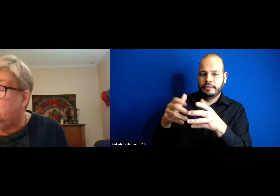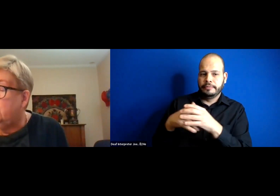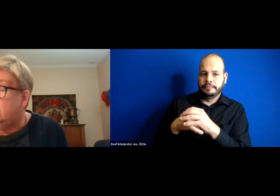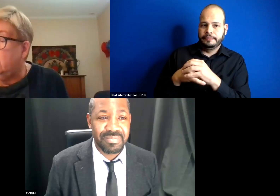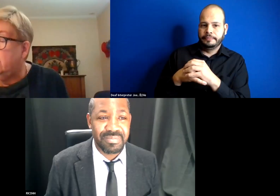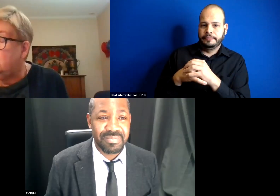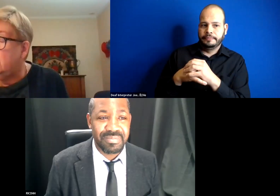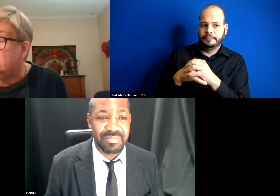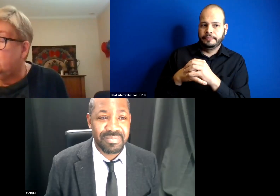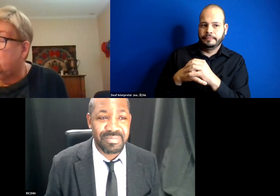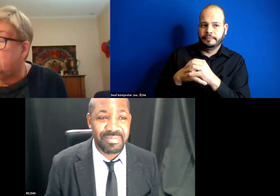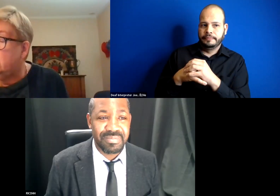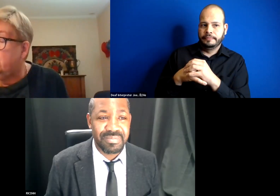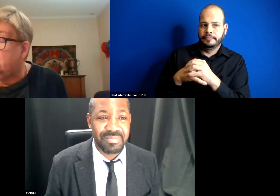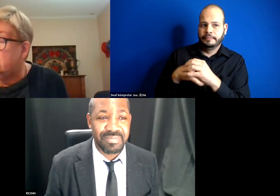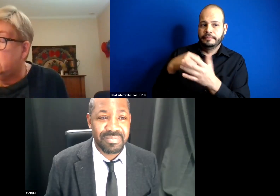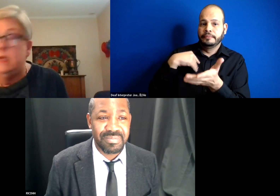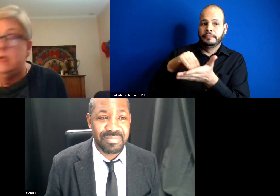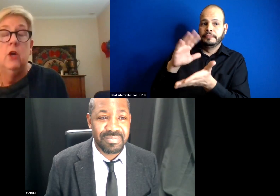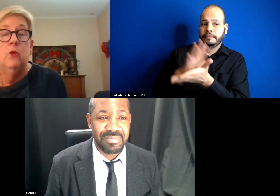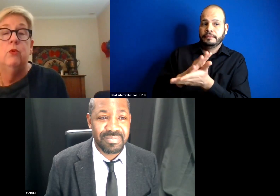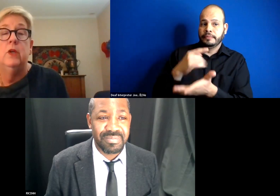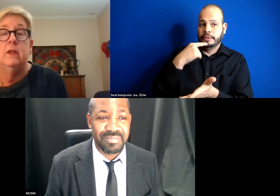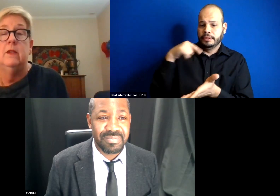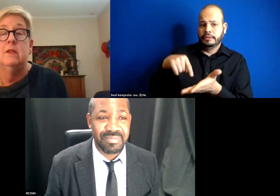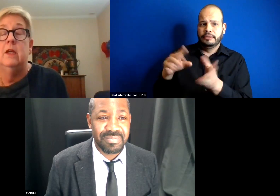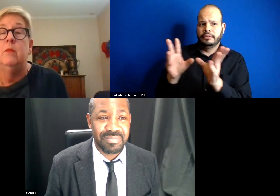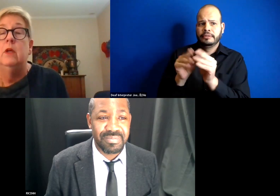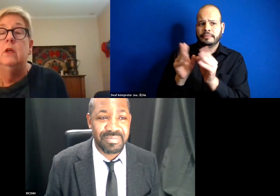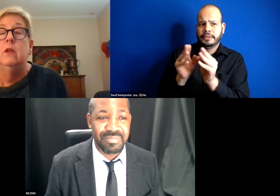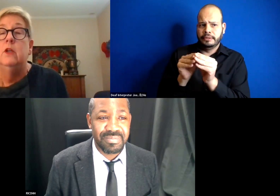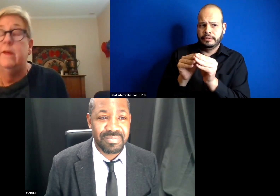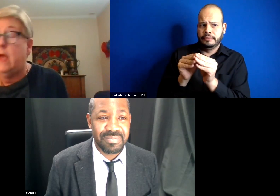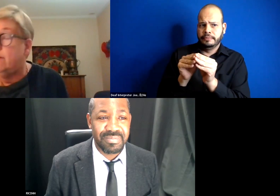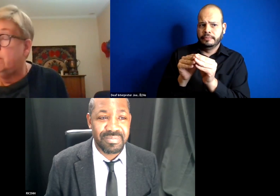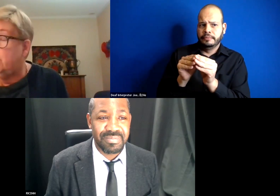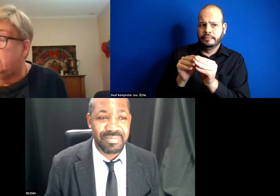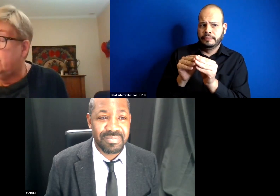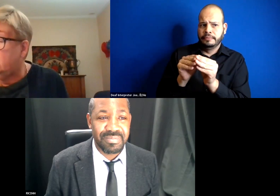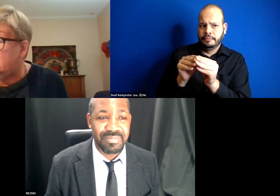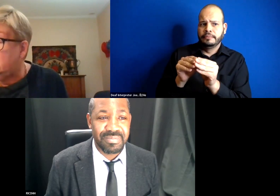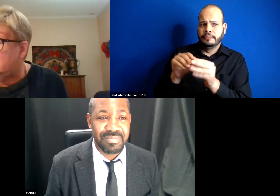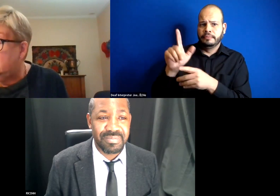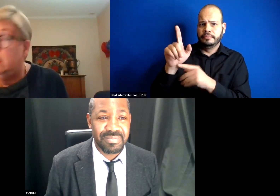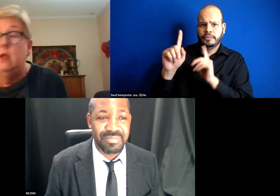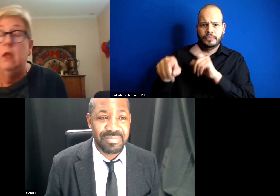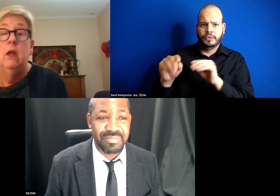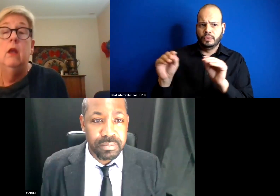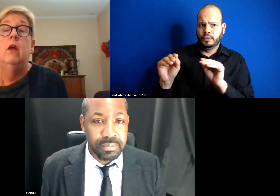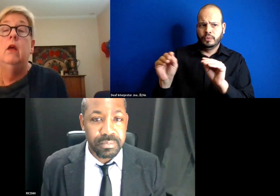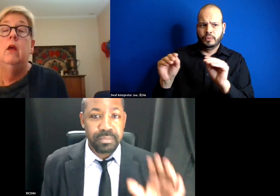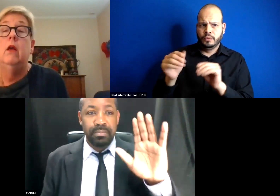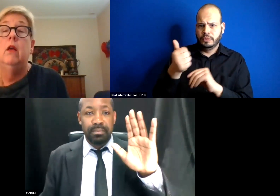I note that their next meeting is April 21st, and they have no report at this time. Do we have anybody from that committee?